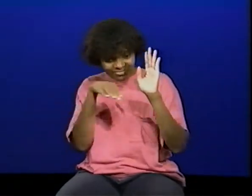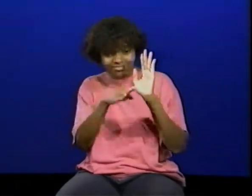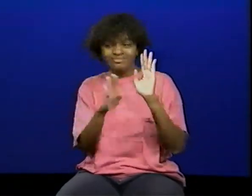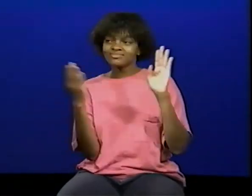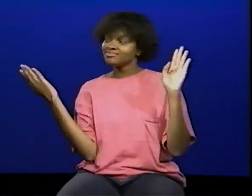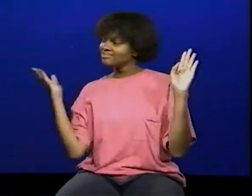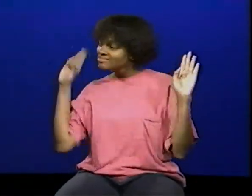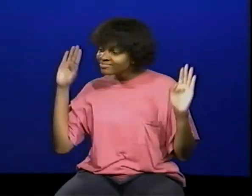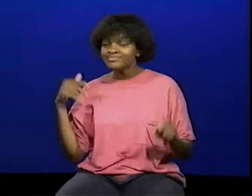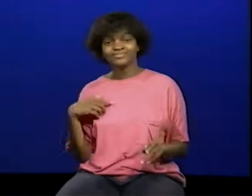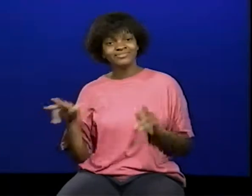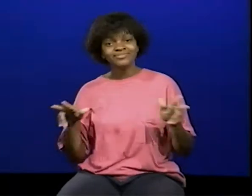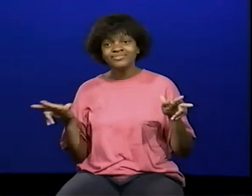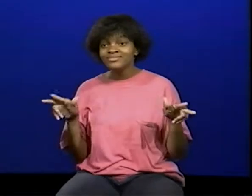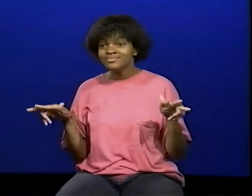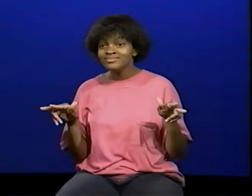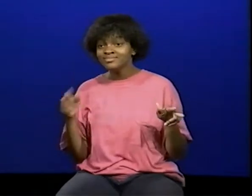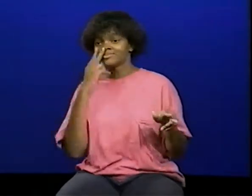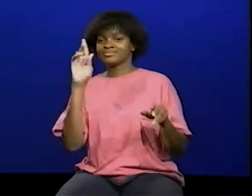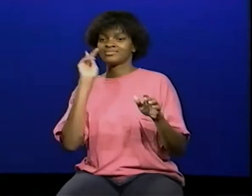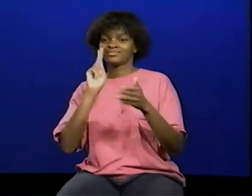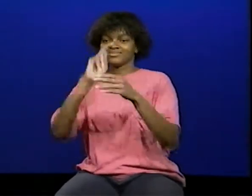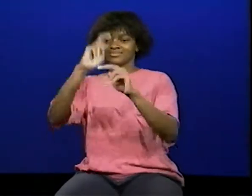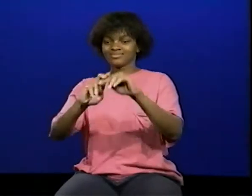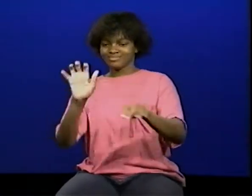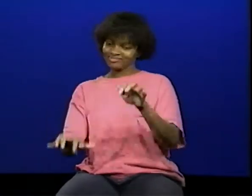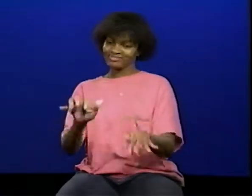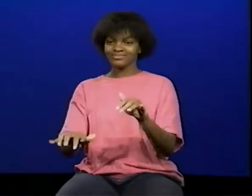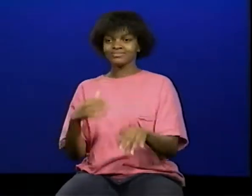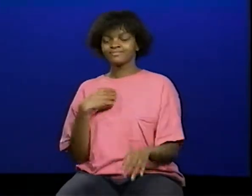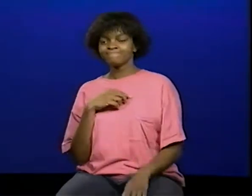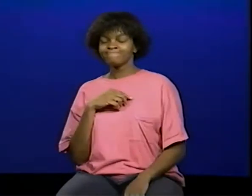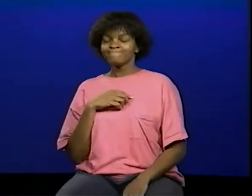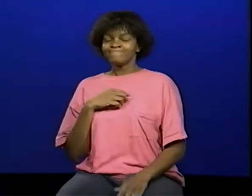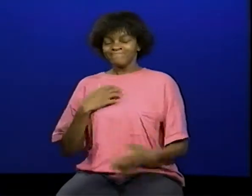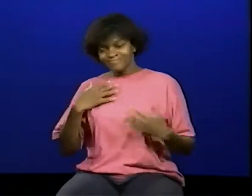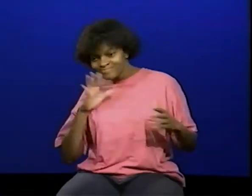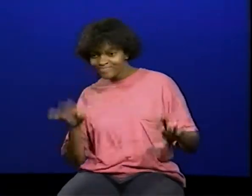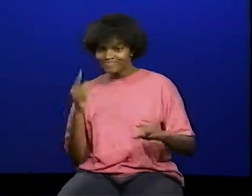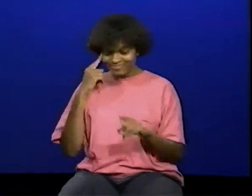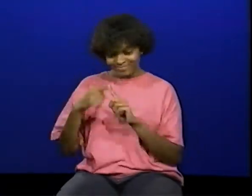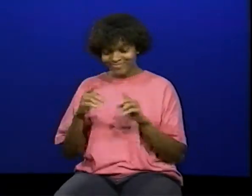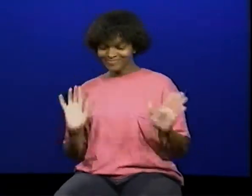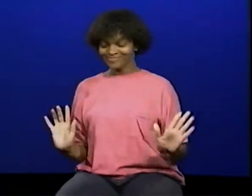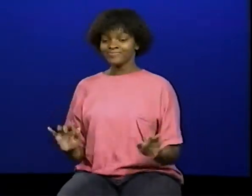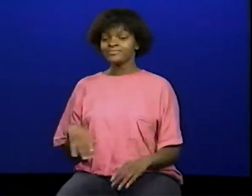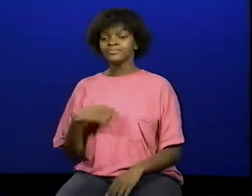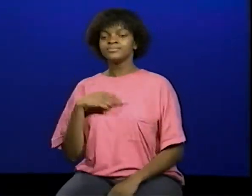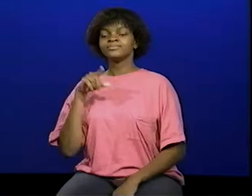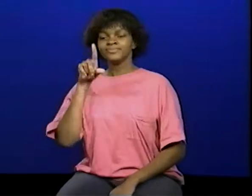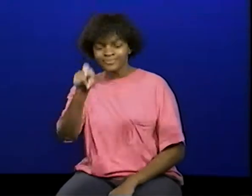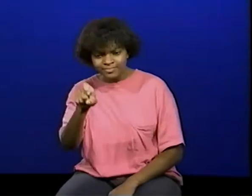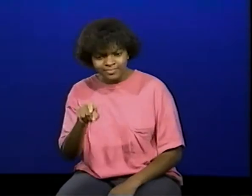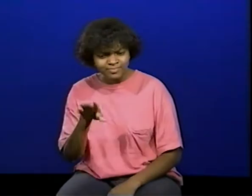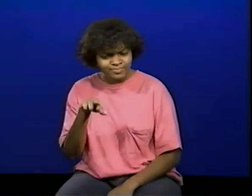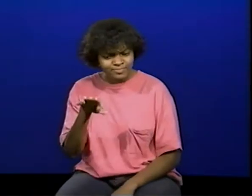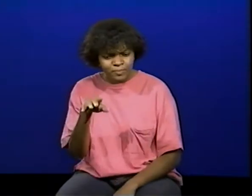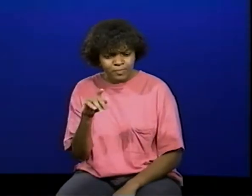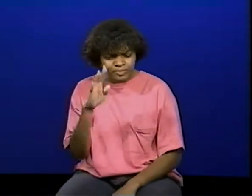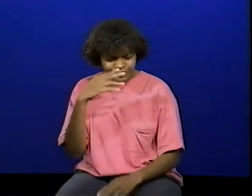in. And I went around one of those partitions that are in offices, and there was a woman sitting there typing. So when she